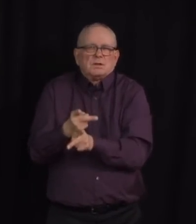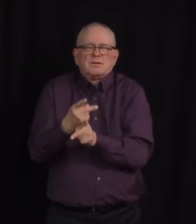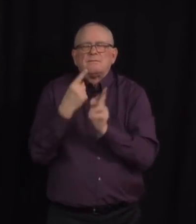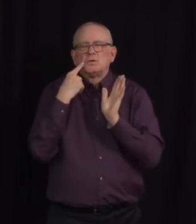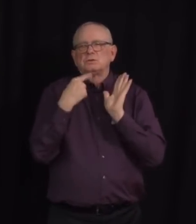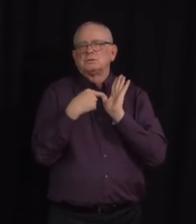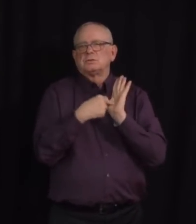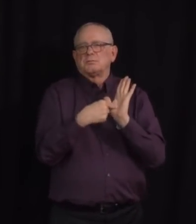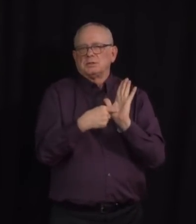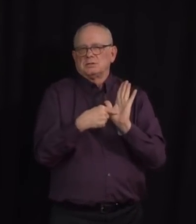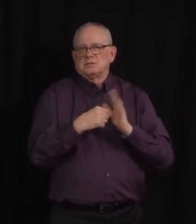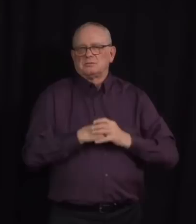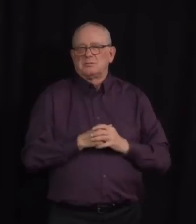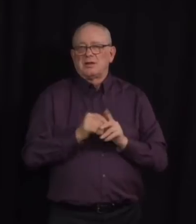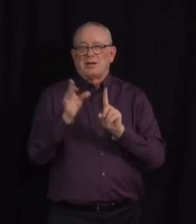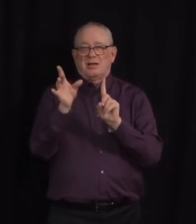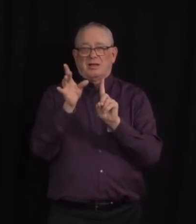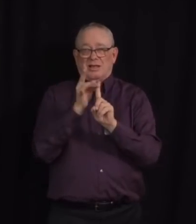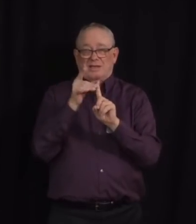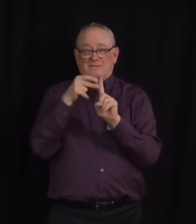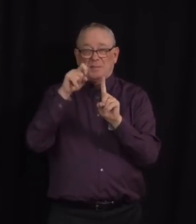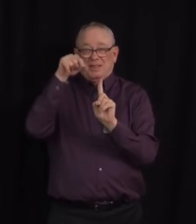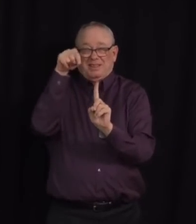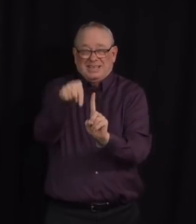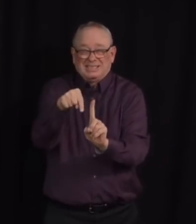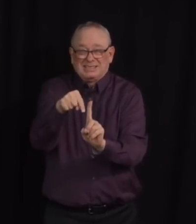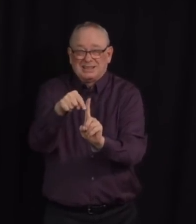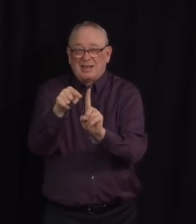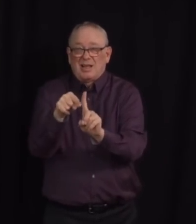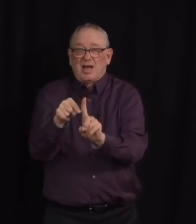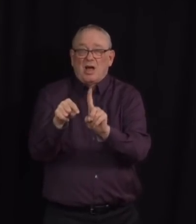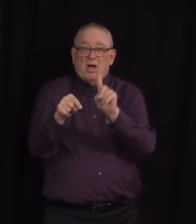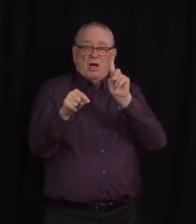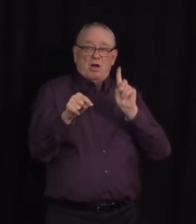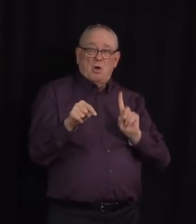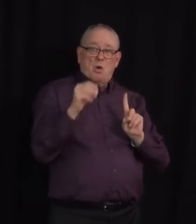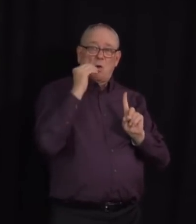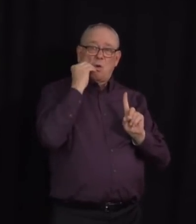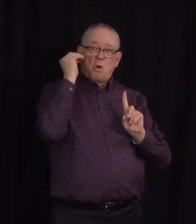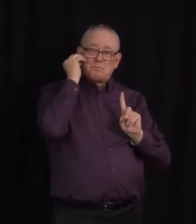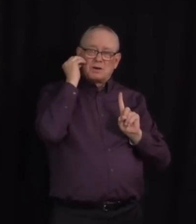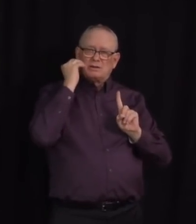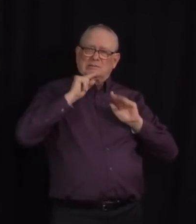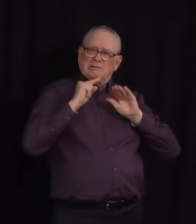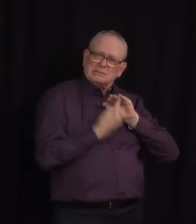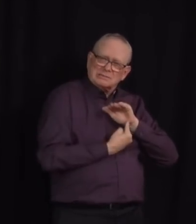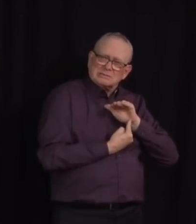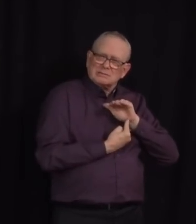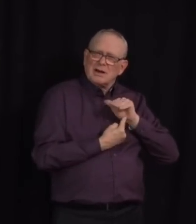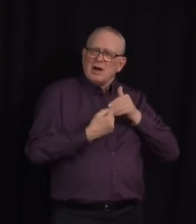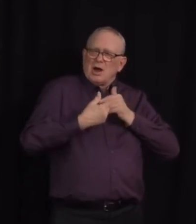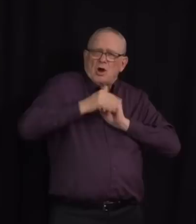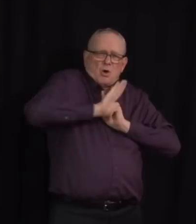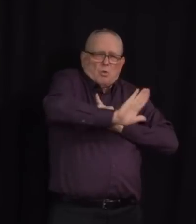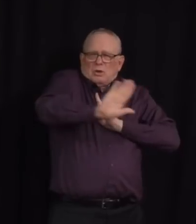spread happens, is that the magnitude of the number of people who are